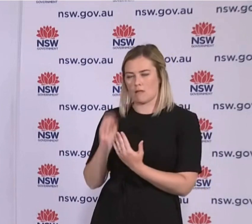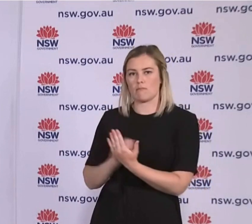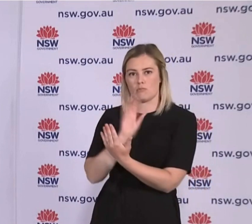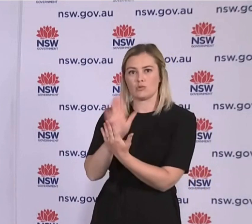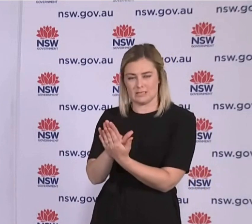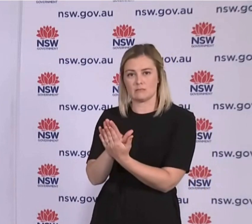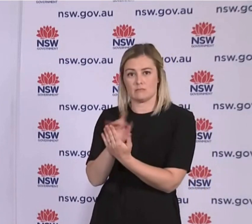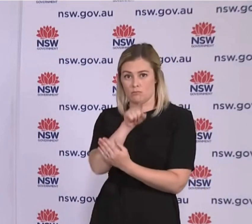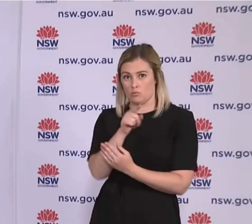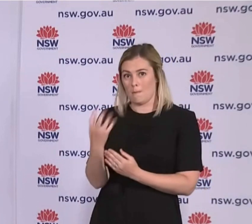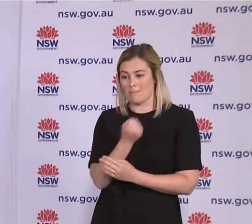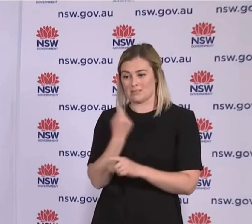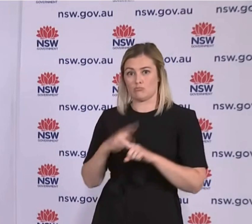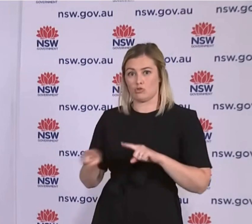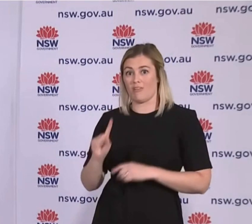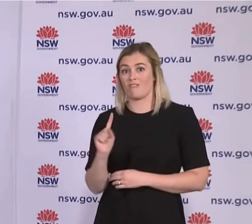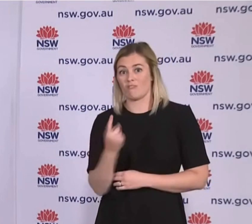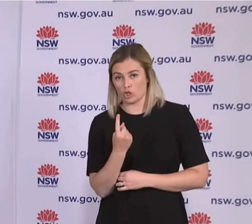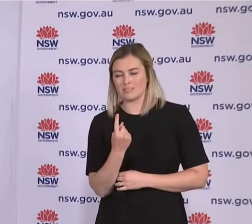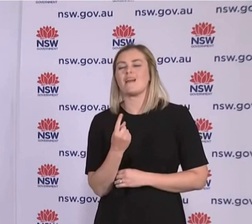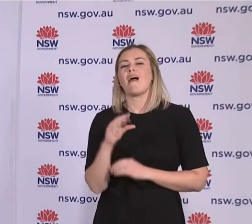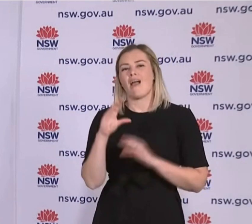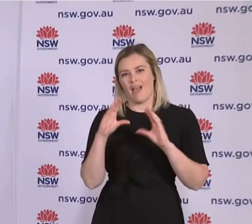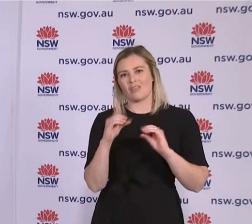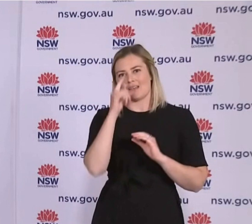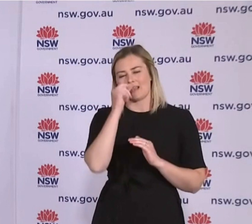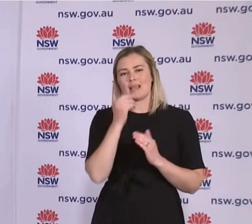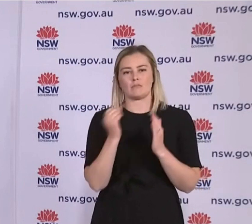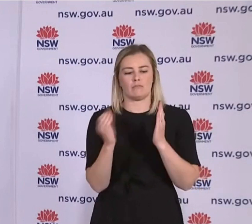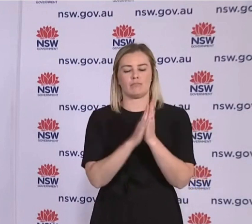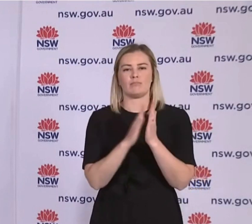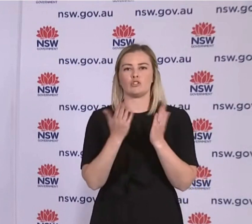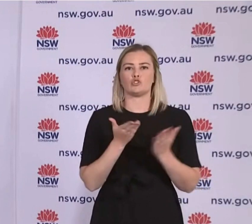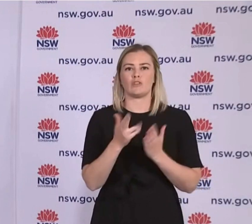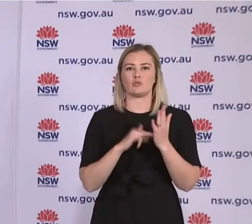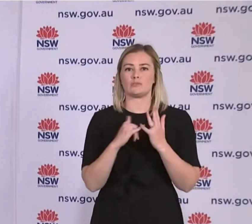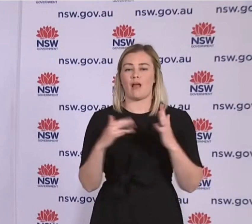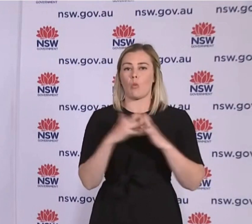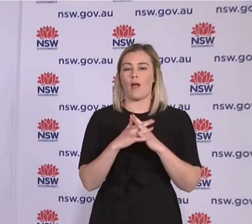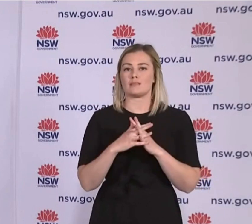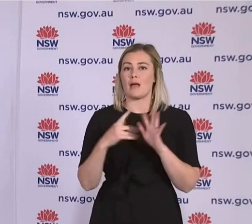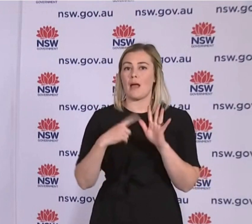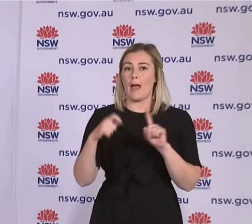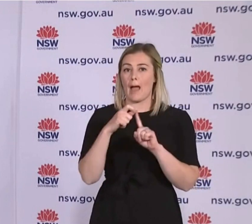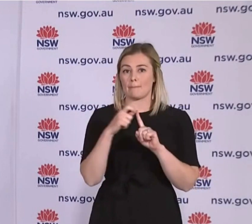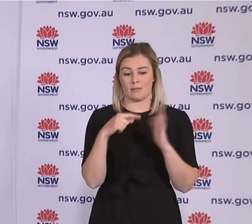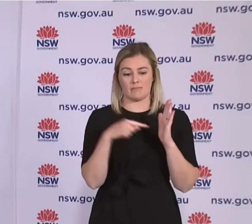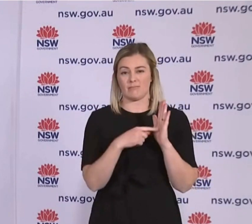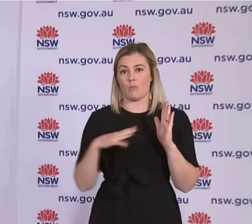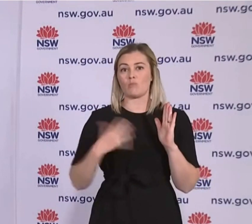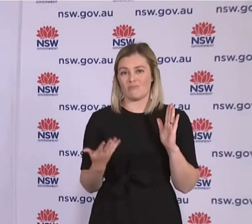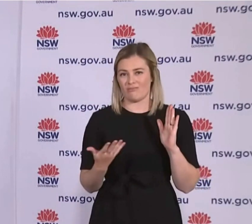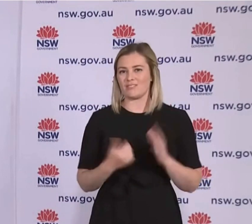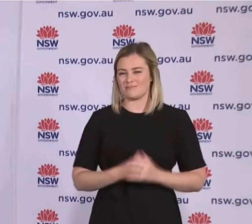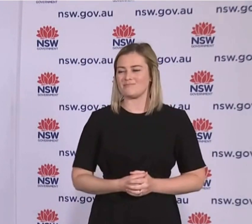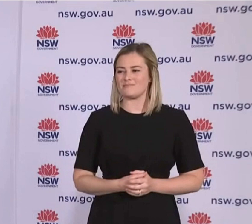that authority, then that will go into the Service New South Wales app, and then you're way to go.